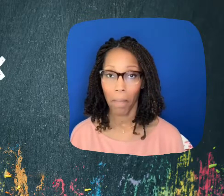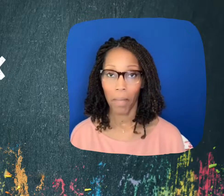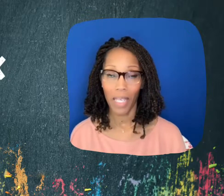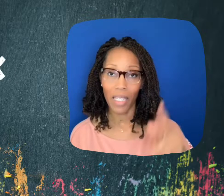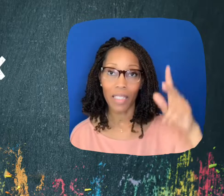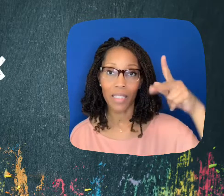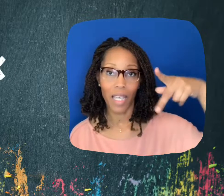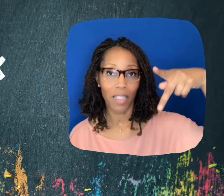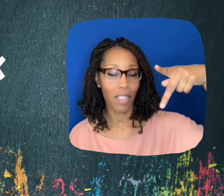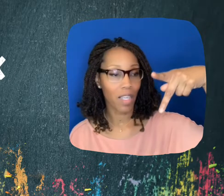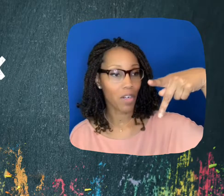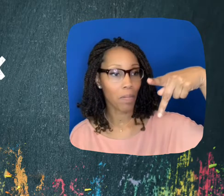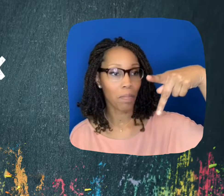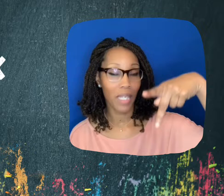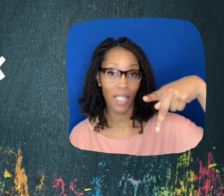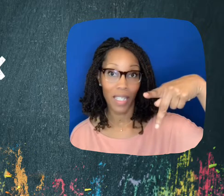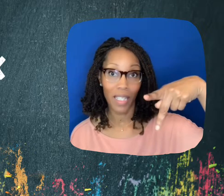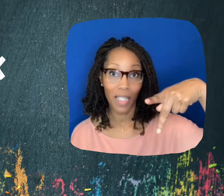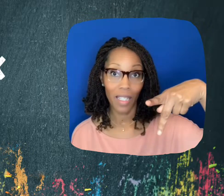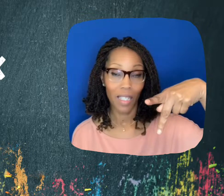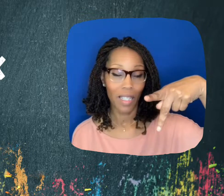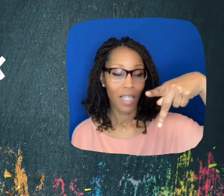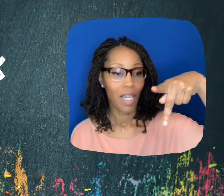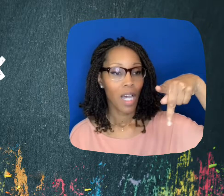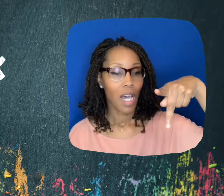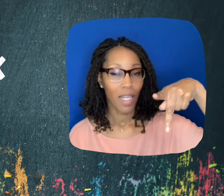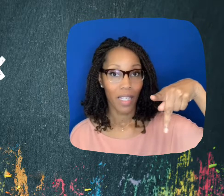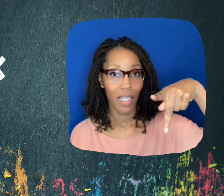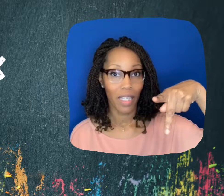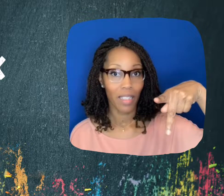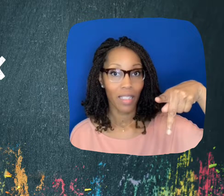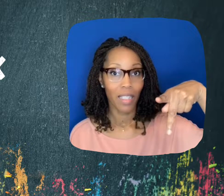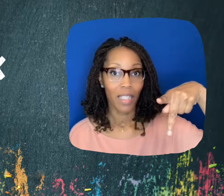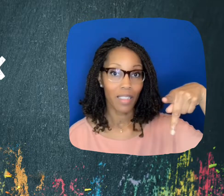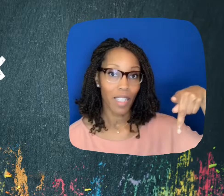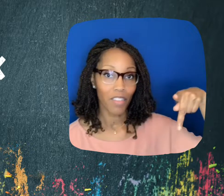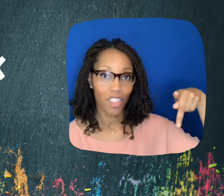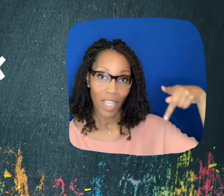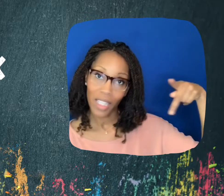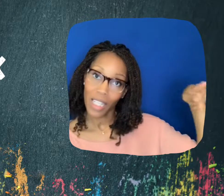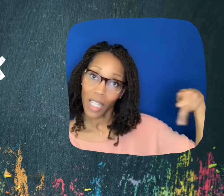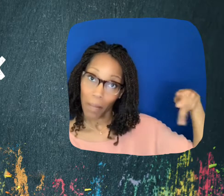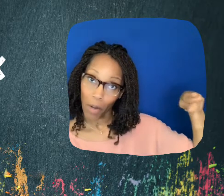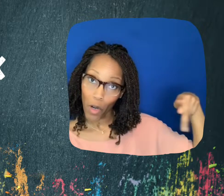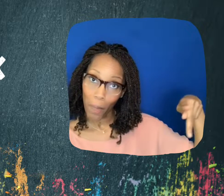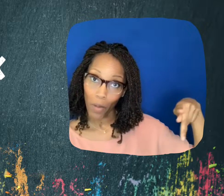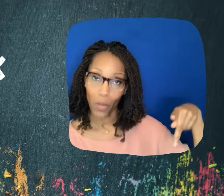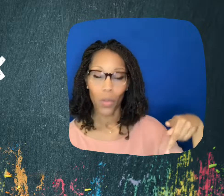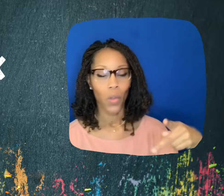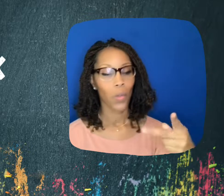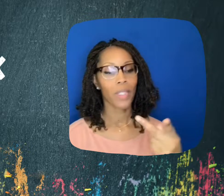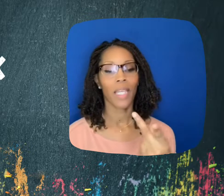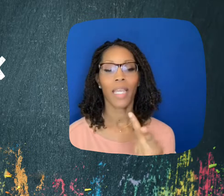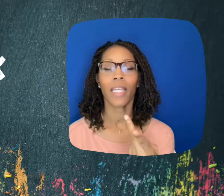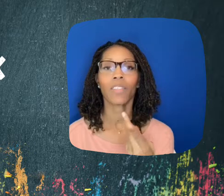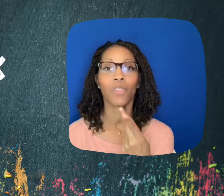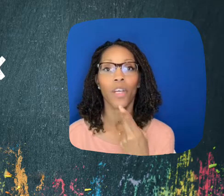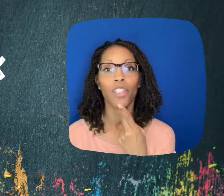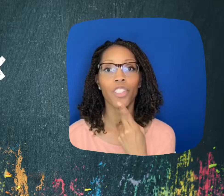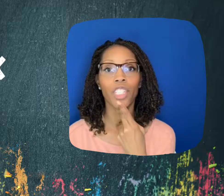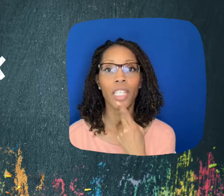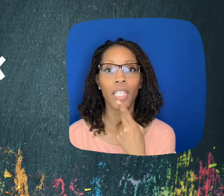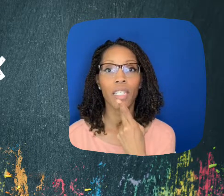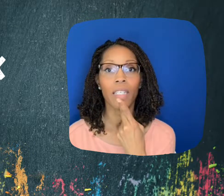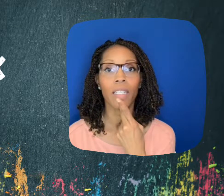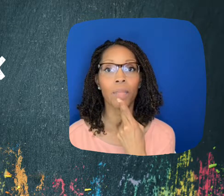Pink. Pink is like the letter P. Again, instead of shaking it like purple, we take it to